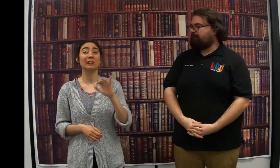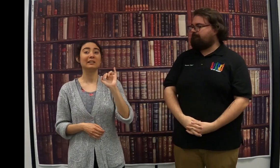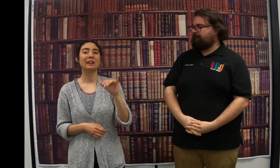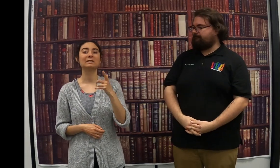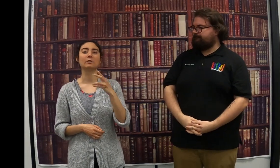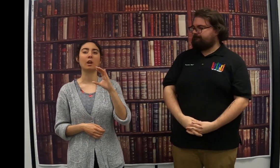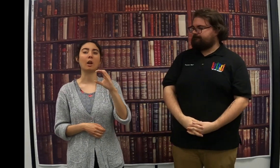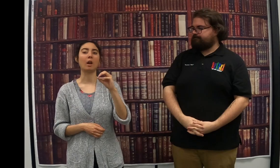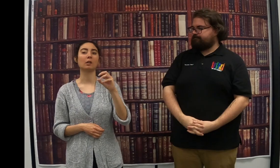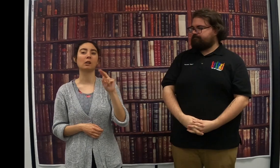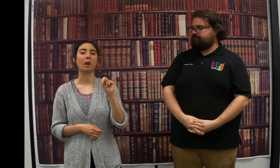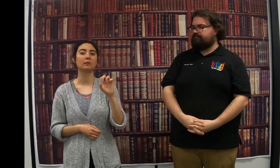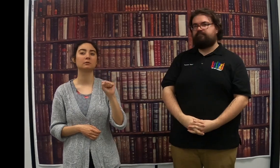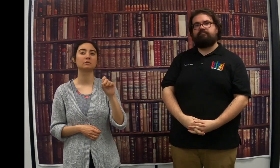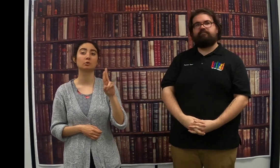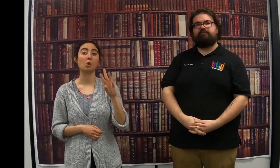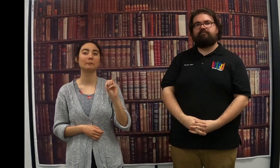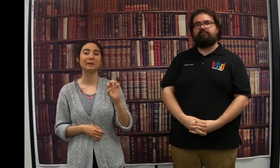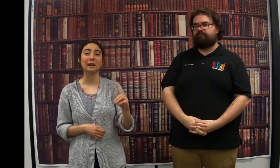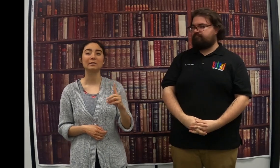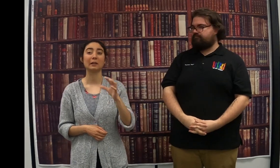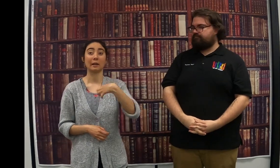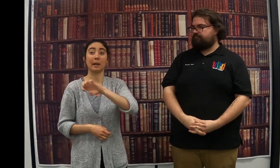It's quite consumed Emrys's days. It